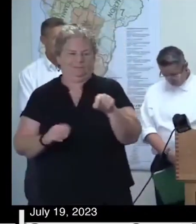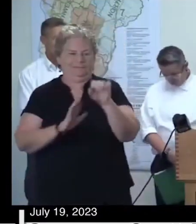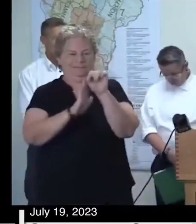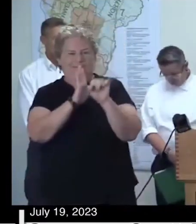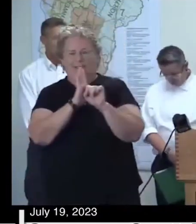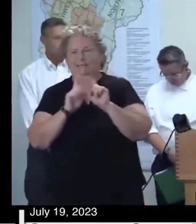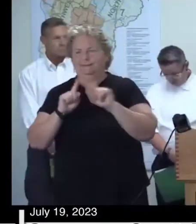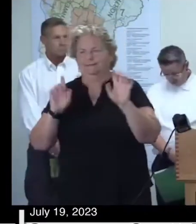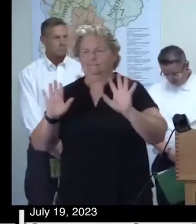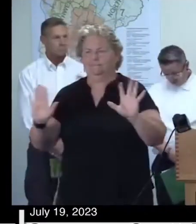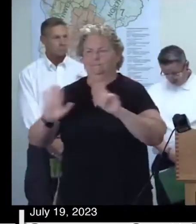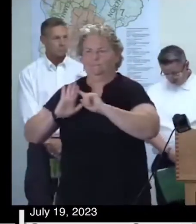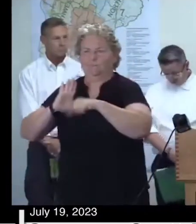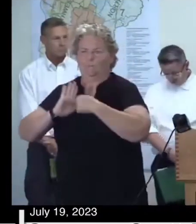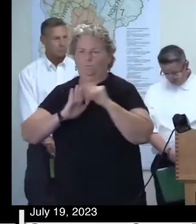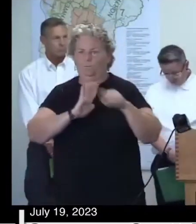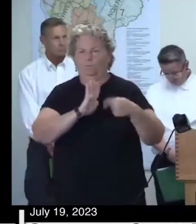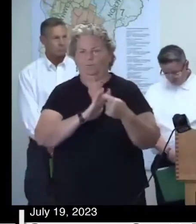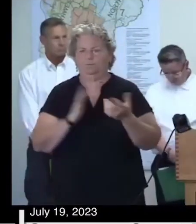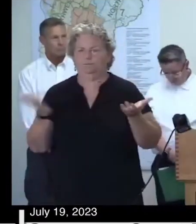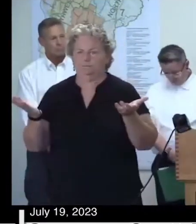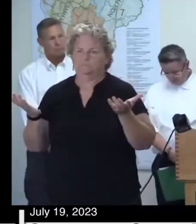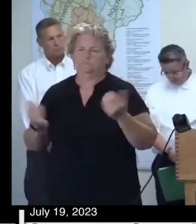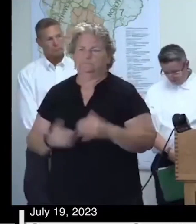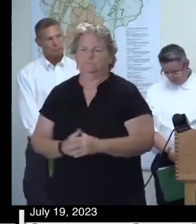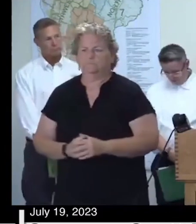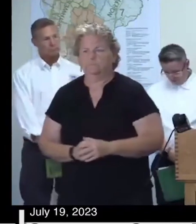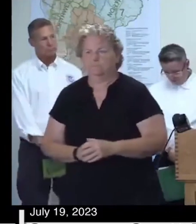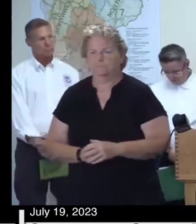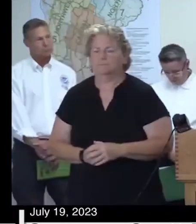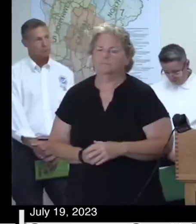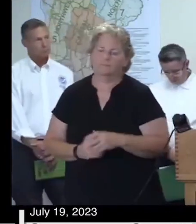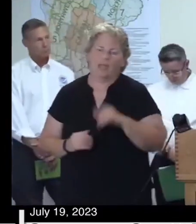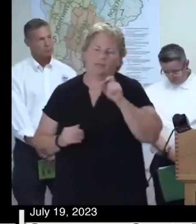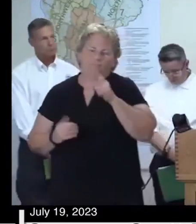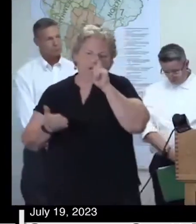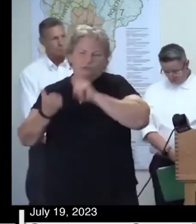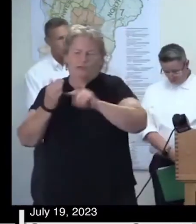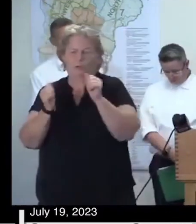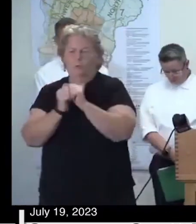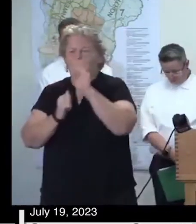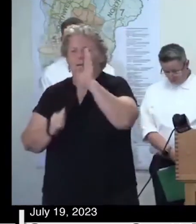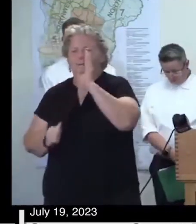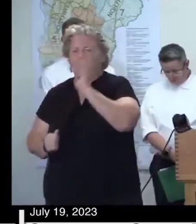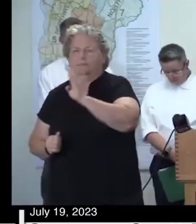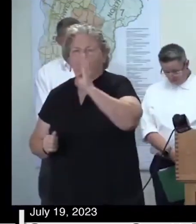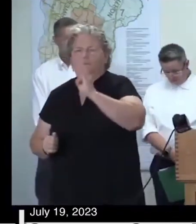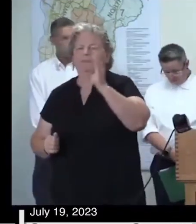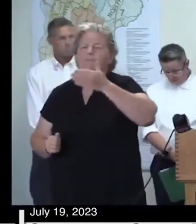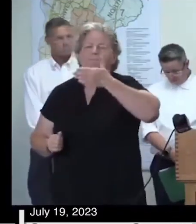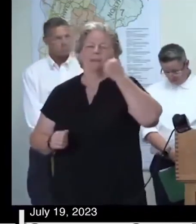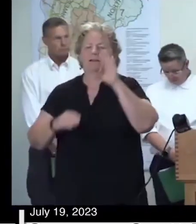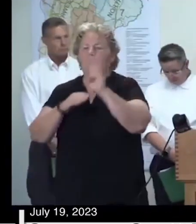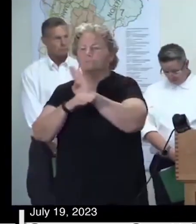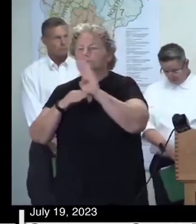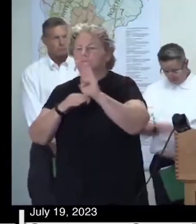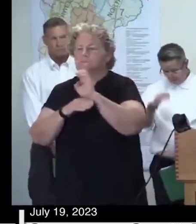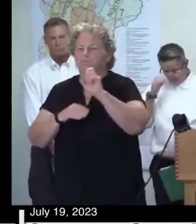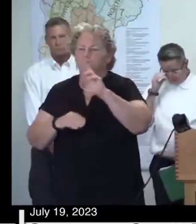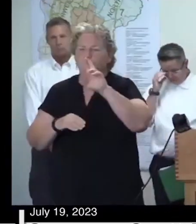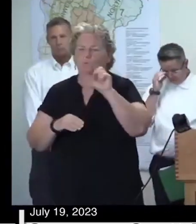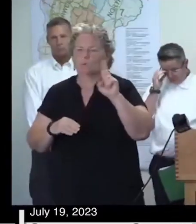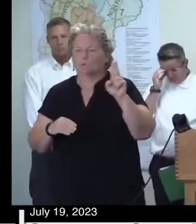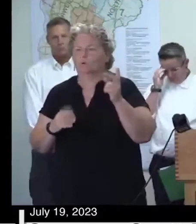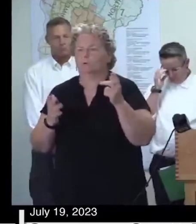make sure that you go and go to the Attorney General's website, and I believe that she has